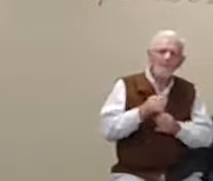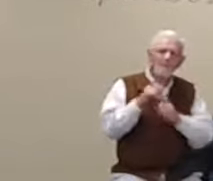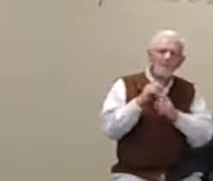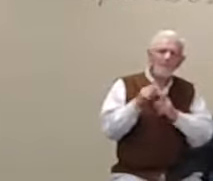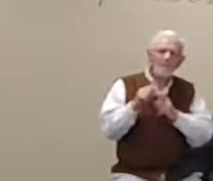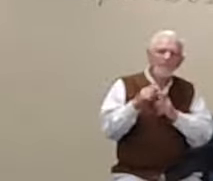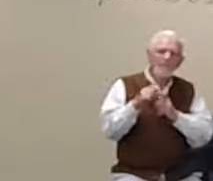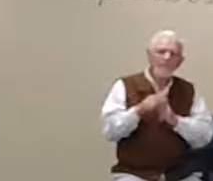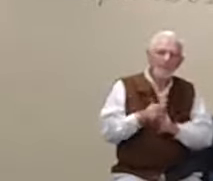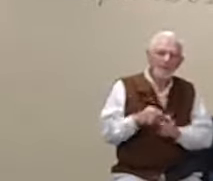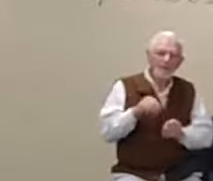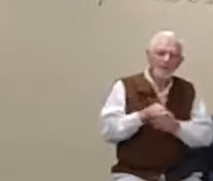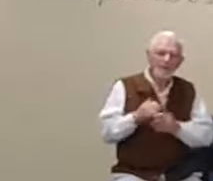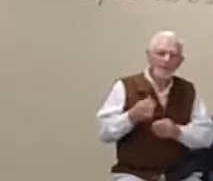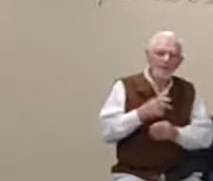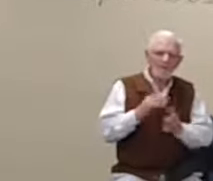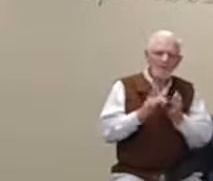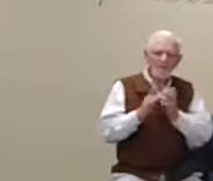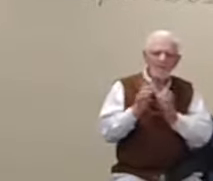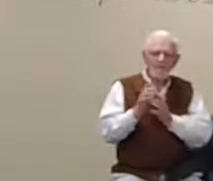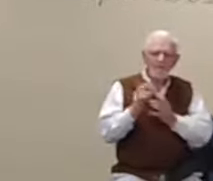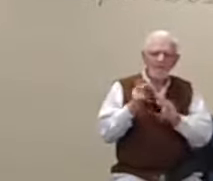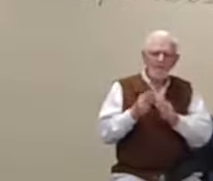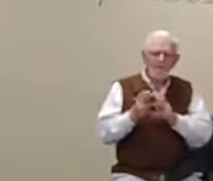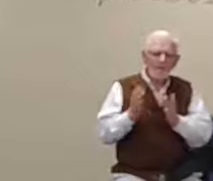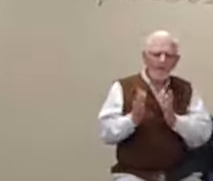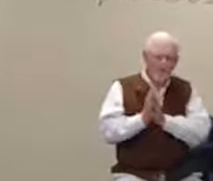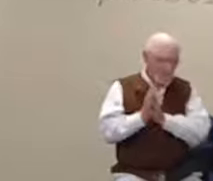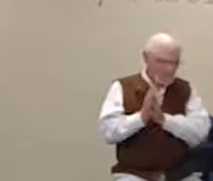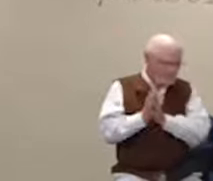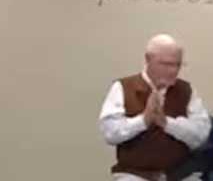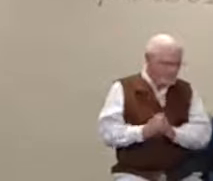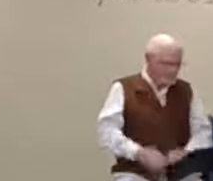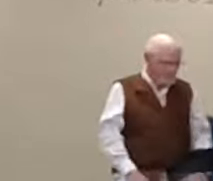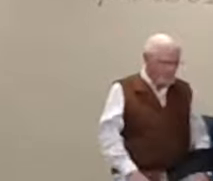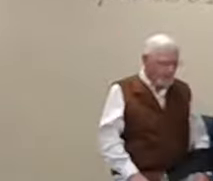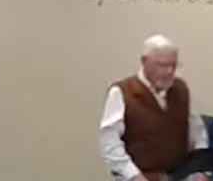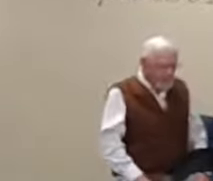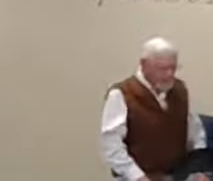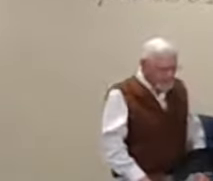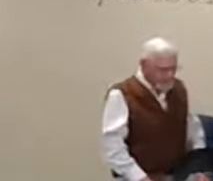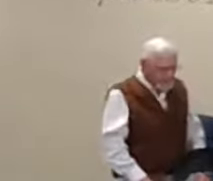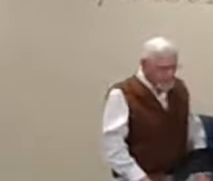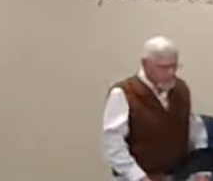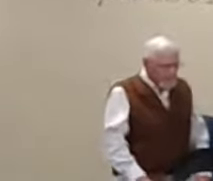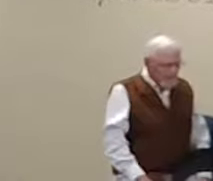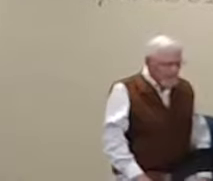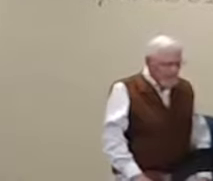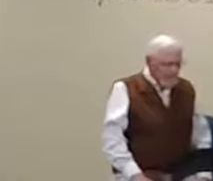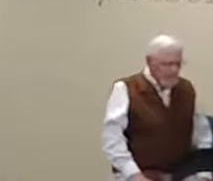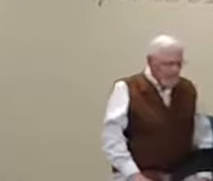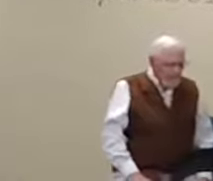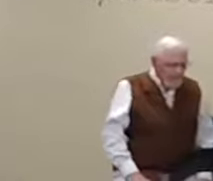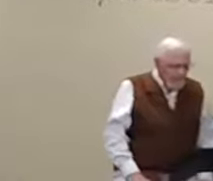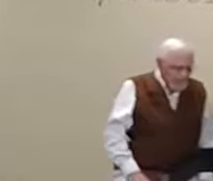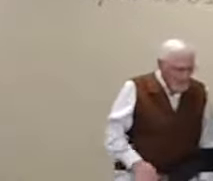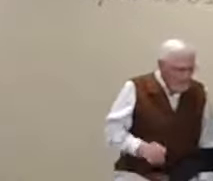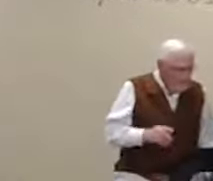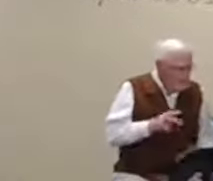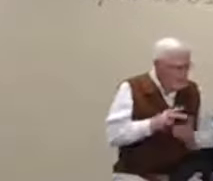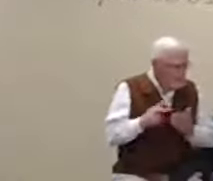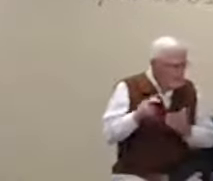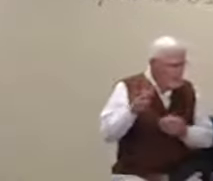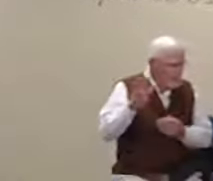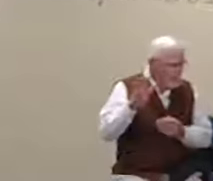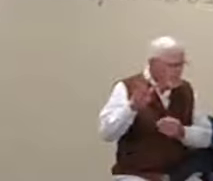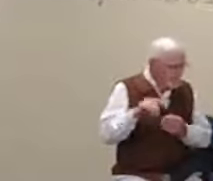do this morning in us. In Jesus' name, amen. I want to call you. I would like to call your attention to verse 4, where he